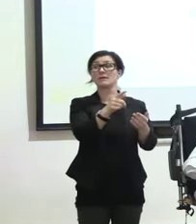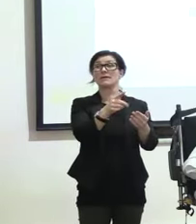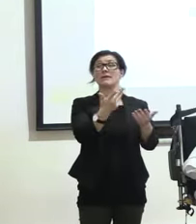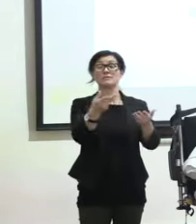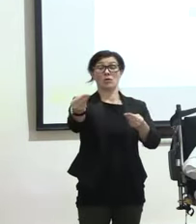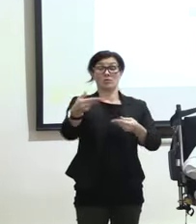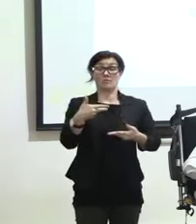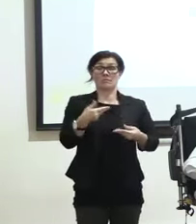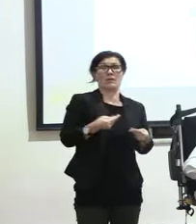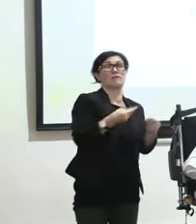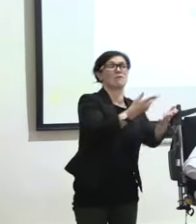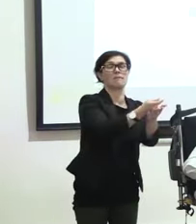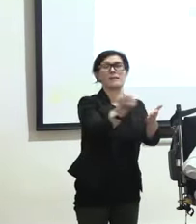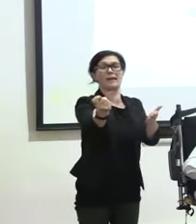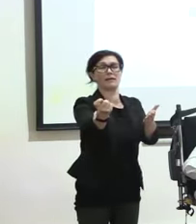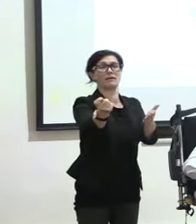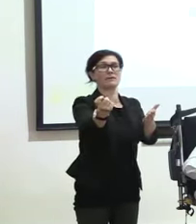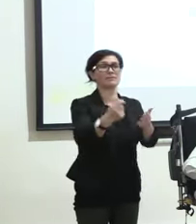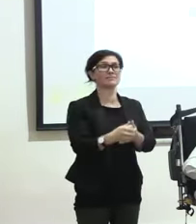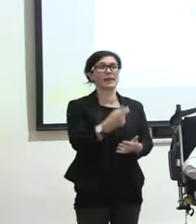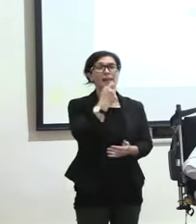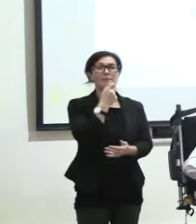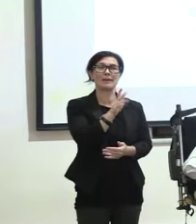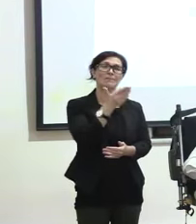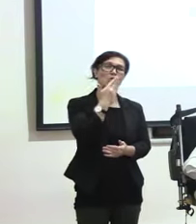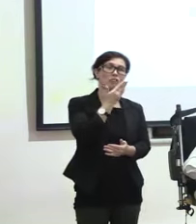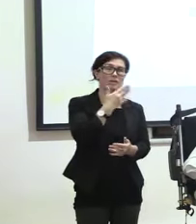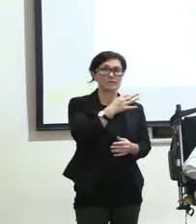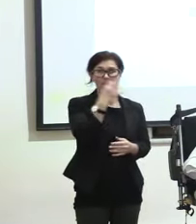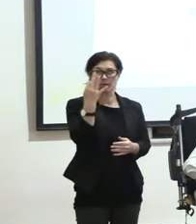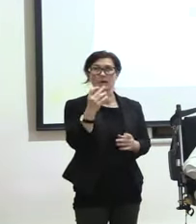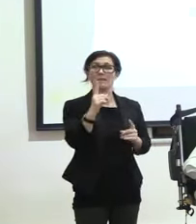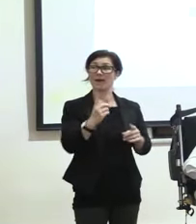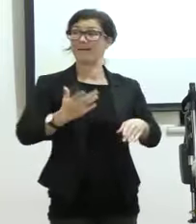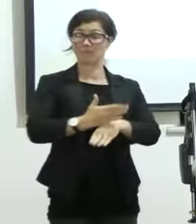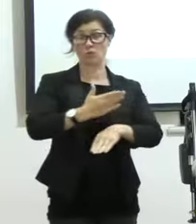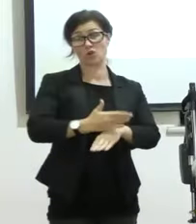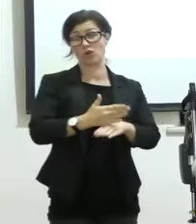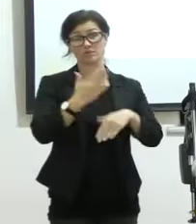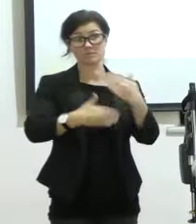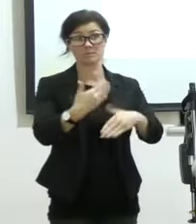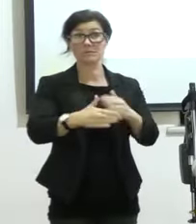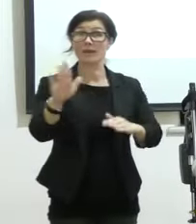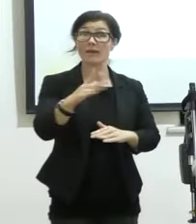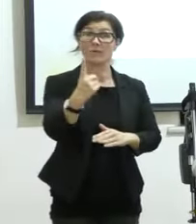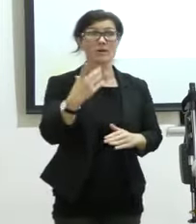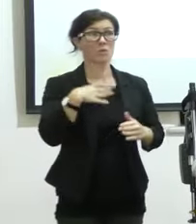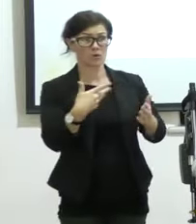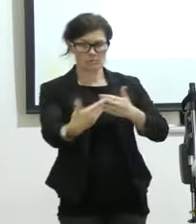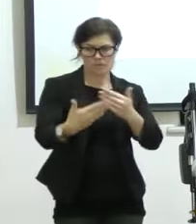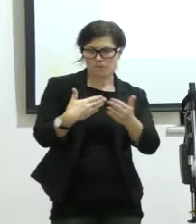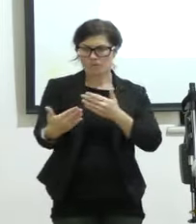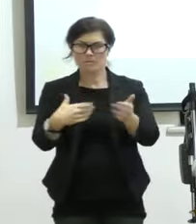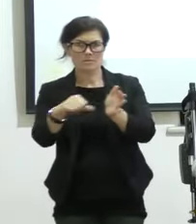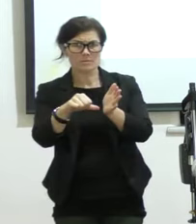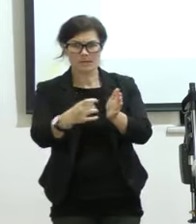bills. So it's boring a little bit, but it's functional, and not everybody wants to do this themselves.